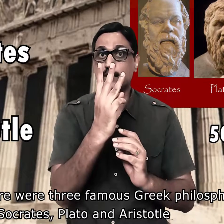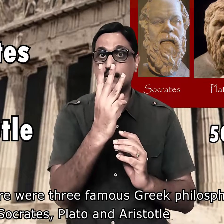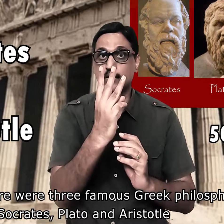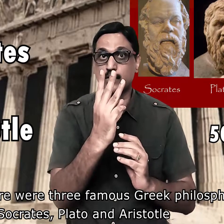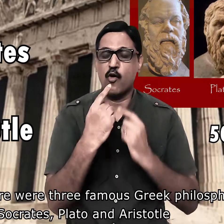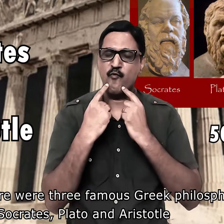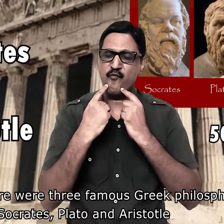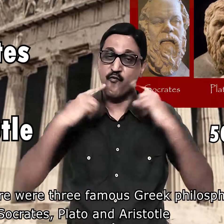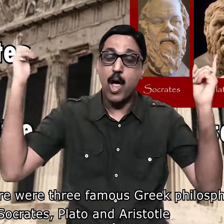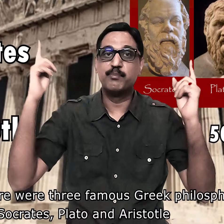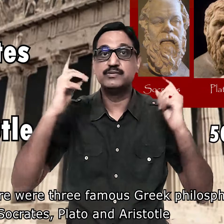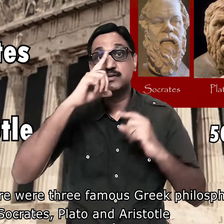philosophers.